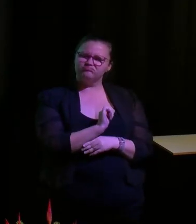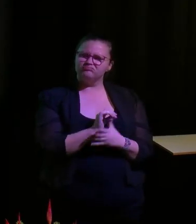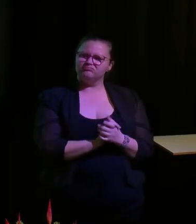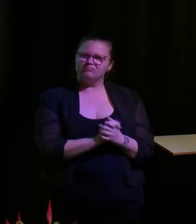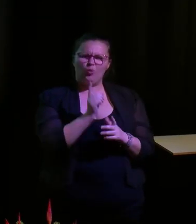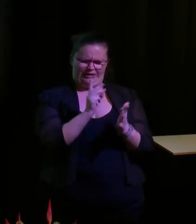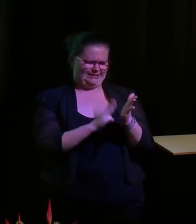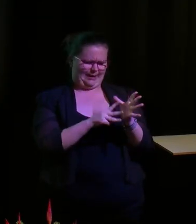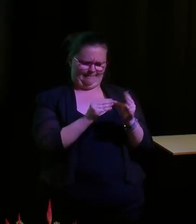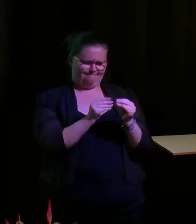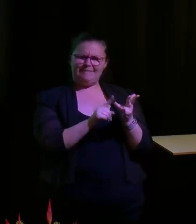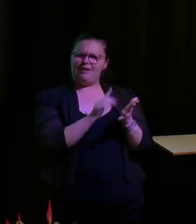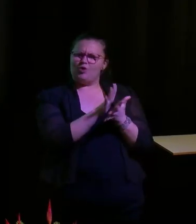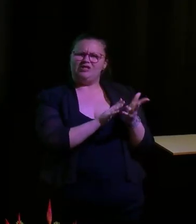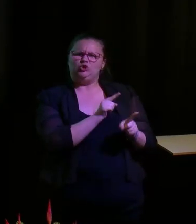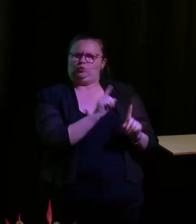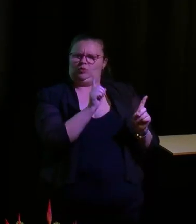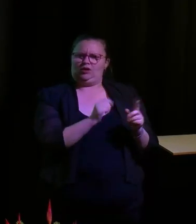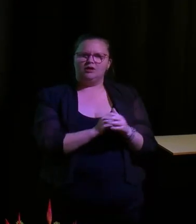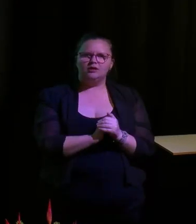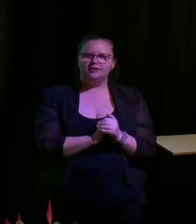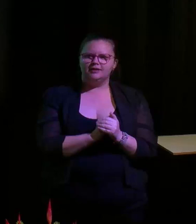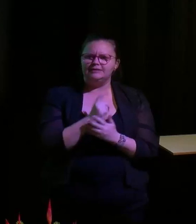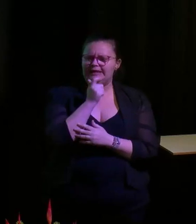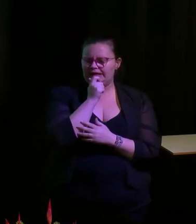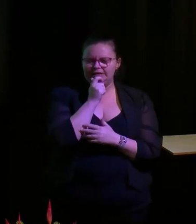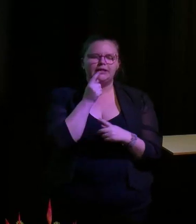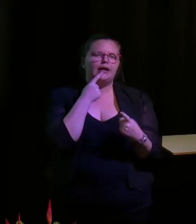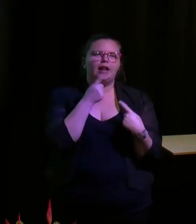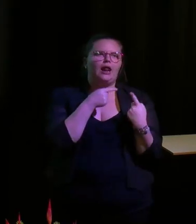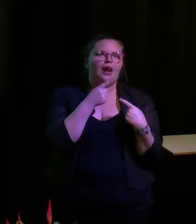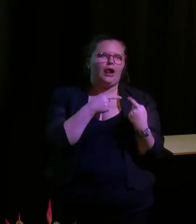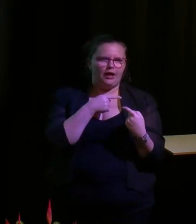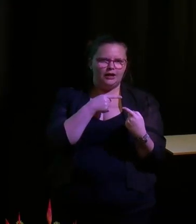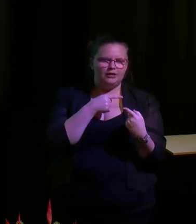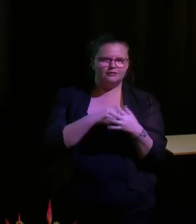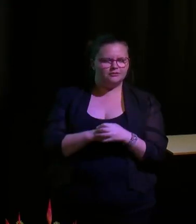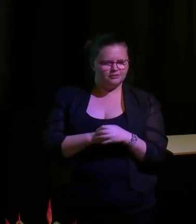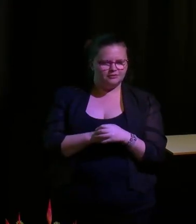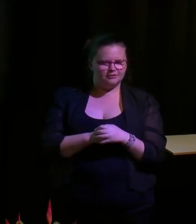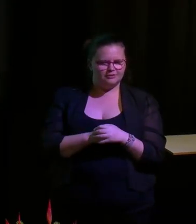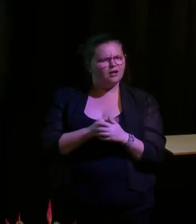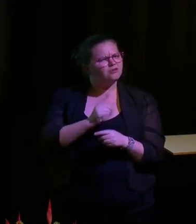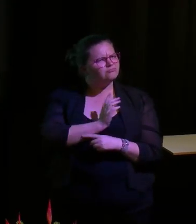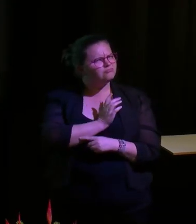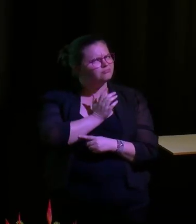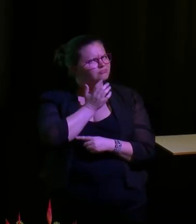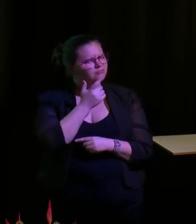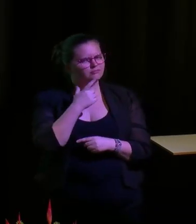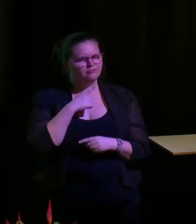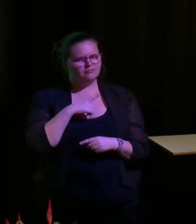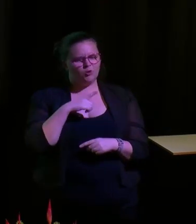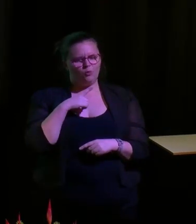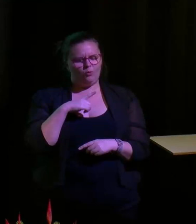what does Mabo mean to you? And he sort of went into this little spiel, and I said, this is interesting because